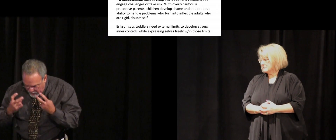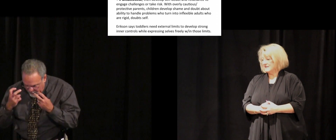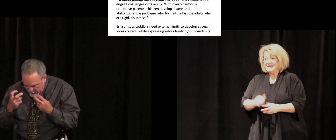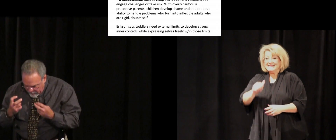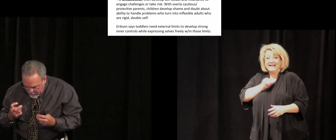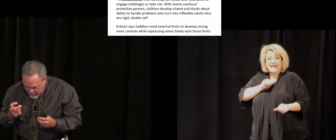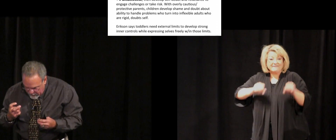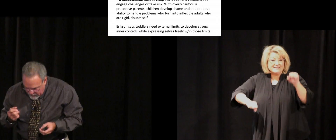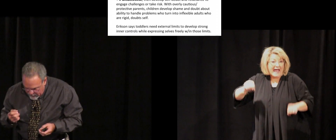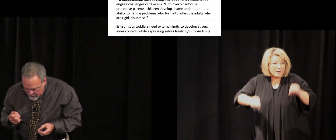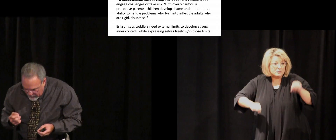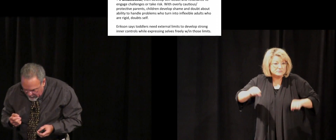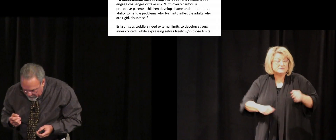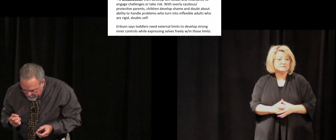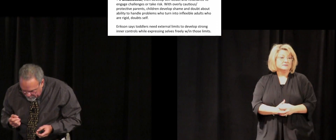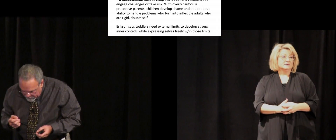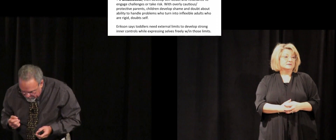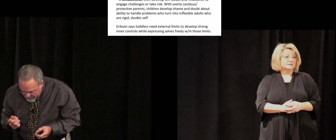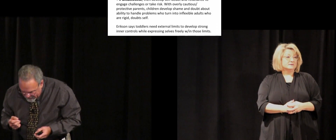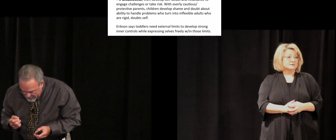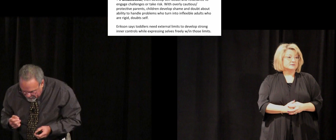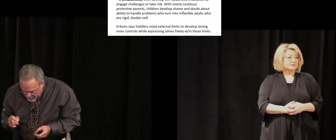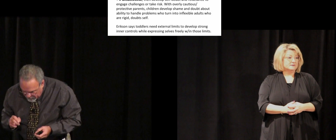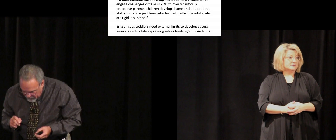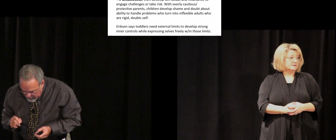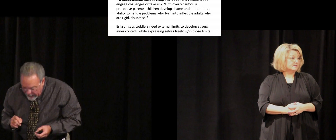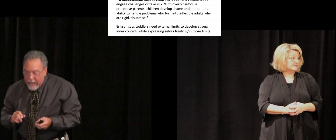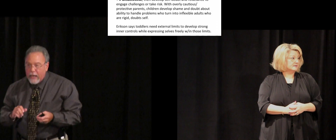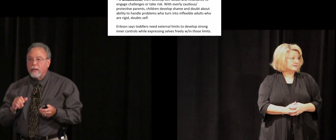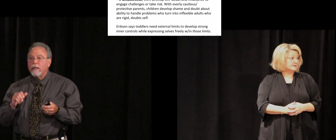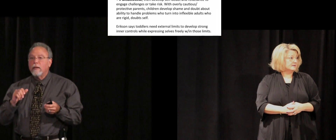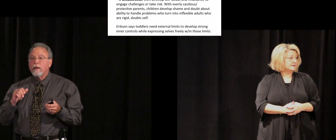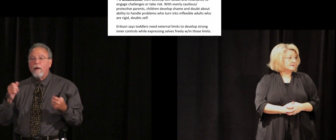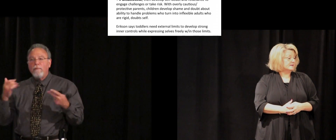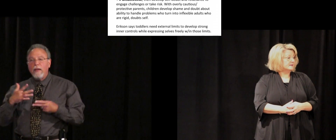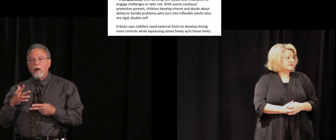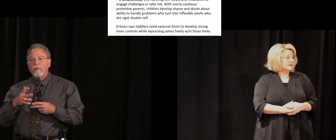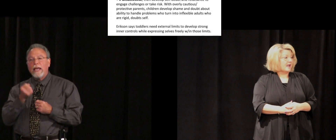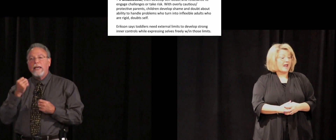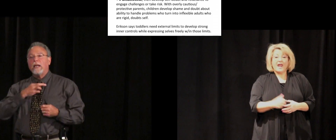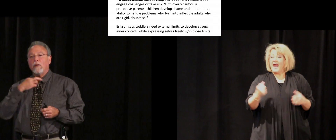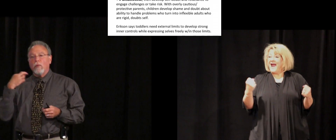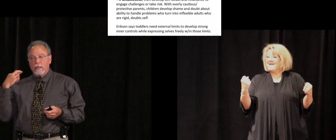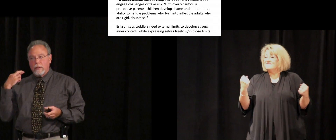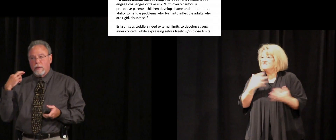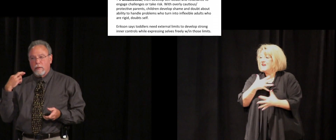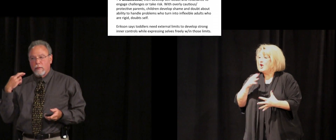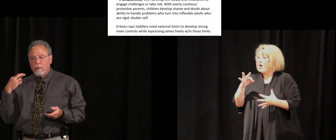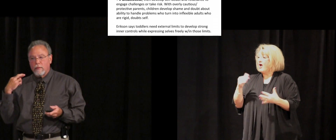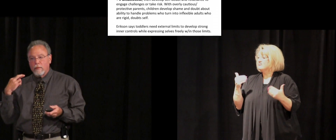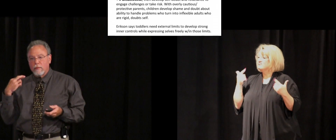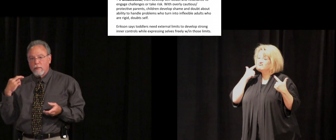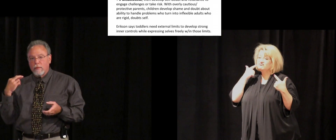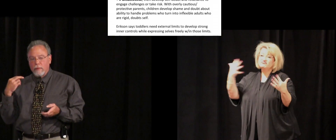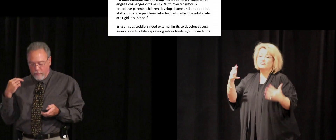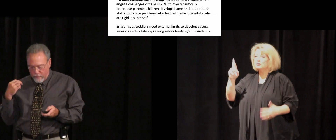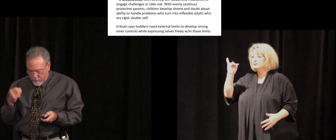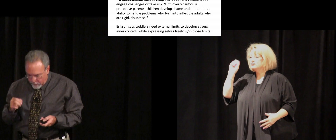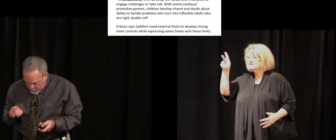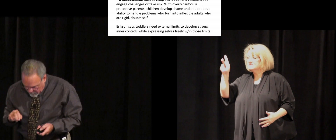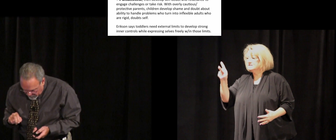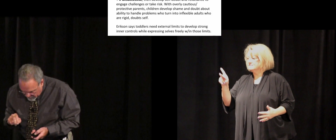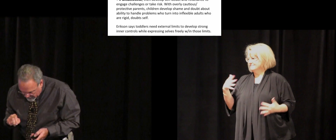So, to initiate play situations, to develop plans, to push on the world a little bit. So you got to have a pretty good sense